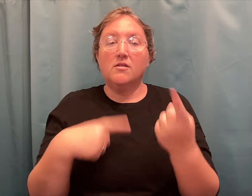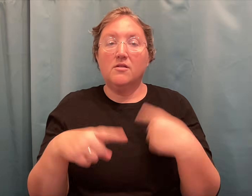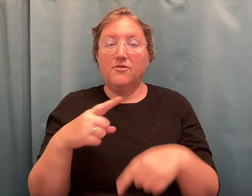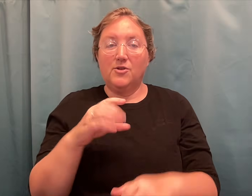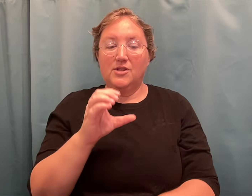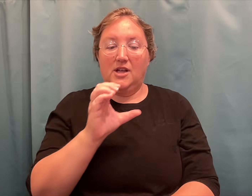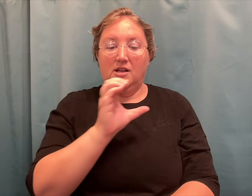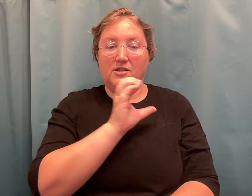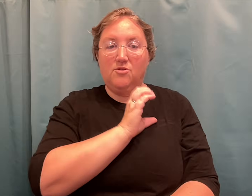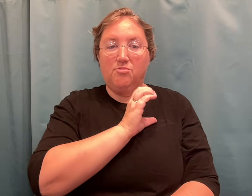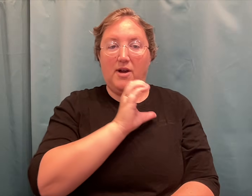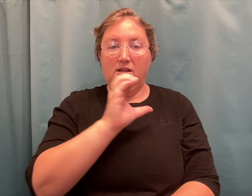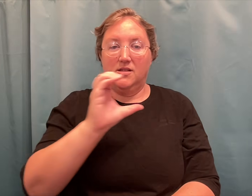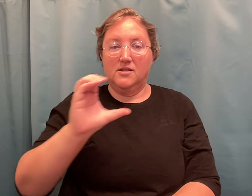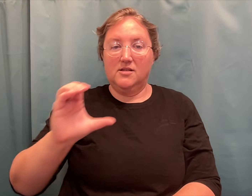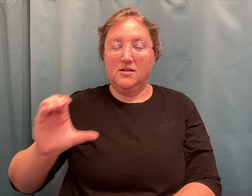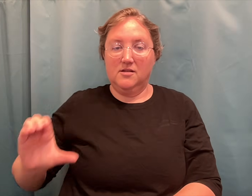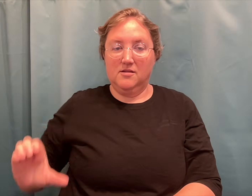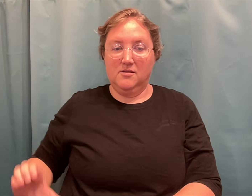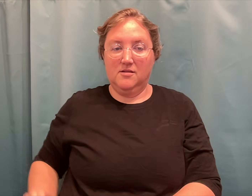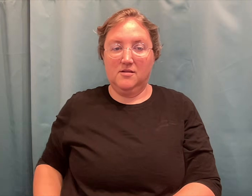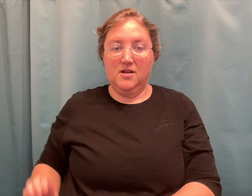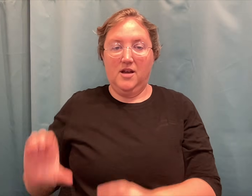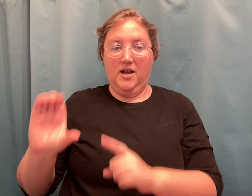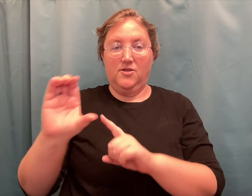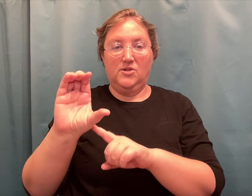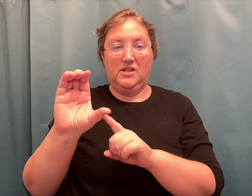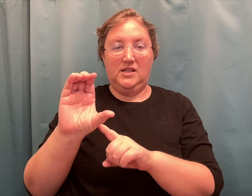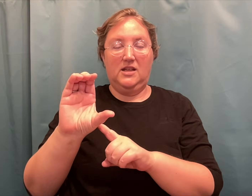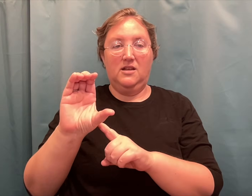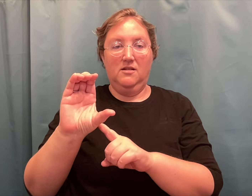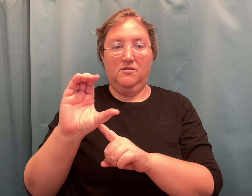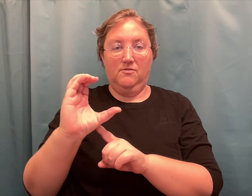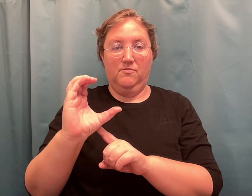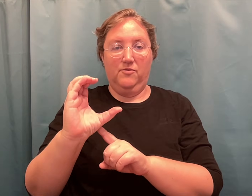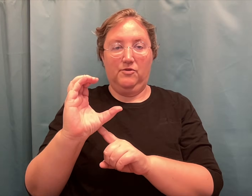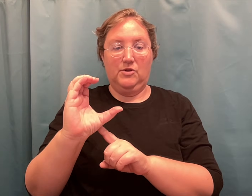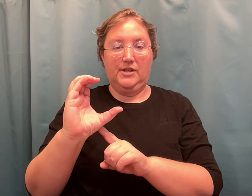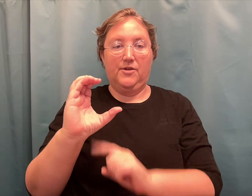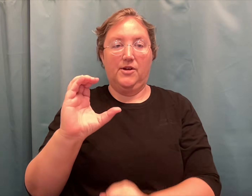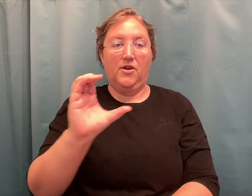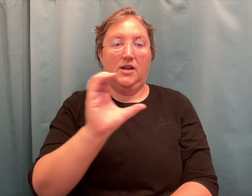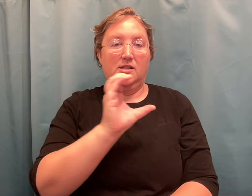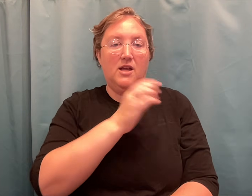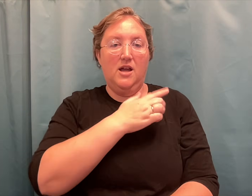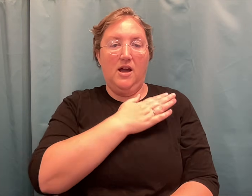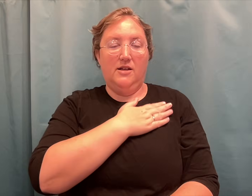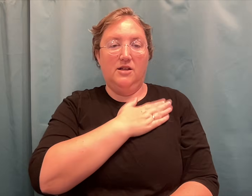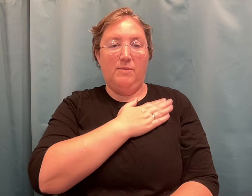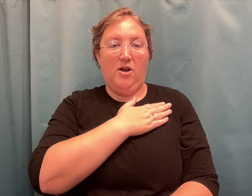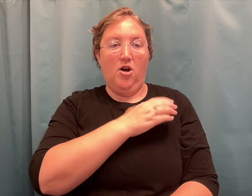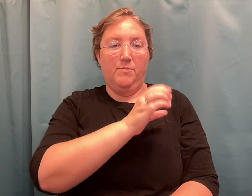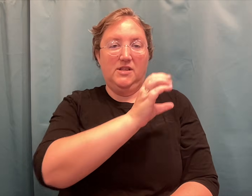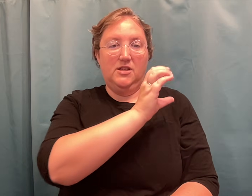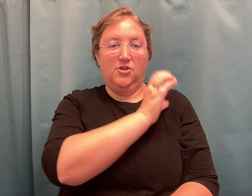The first sign is Christ. I use a C, it's the first letter in Christ. I touch my opposite